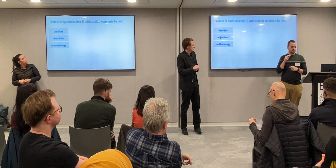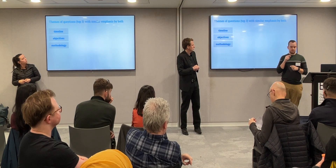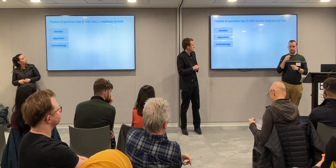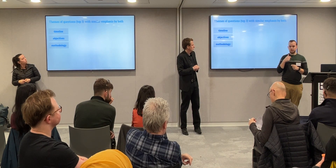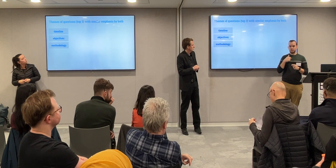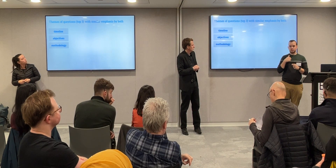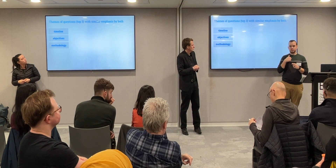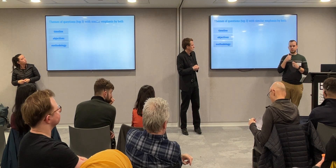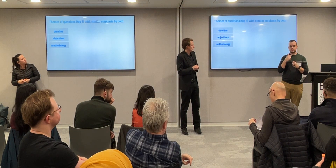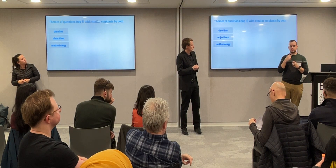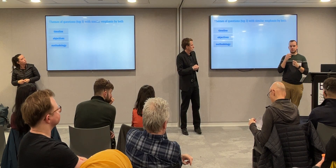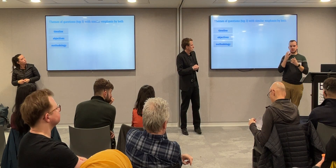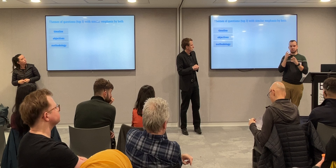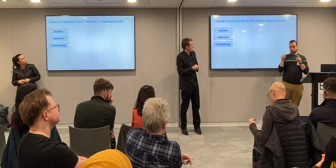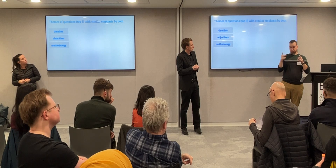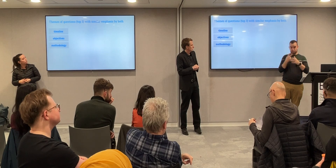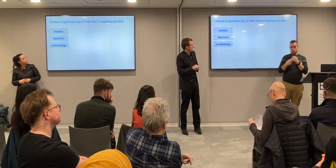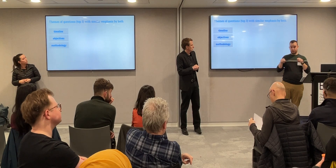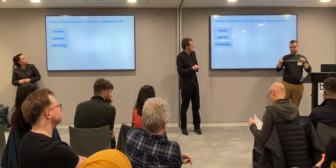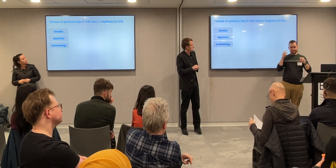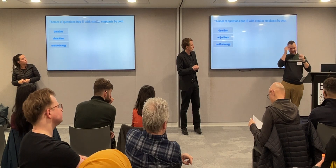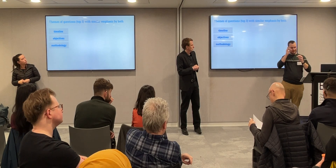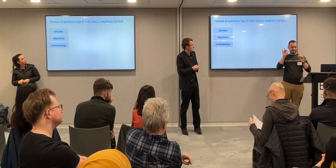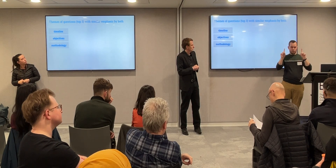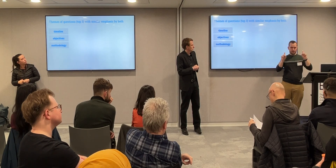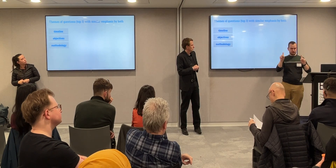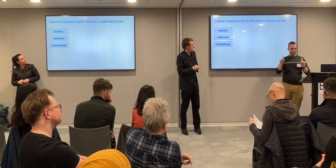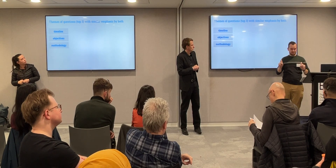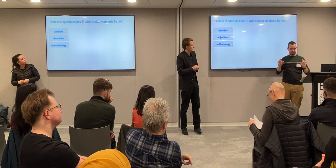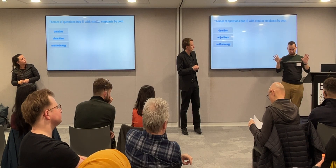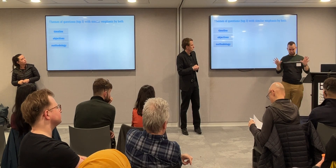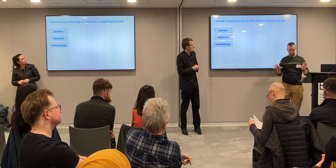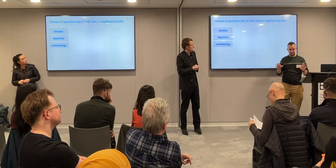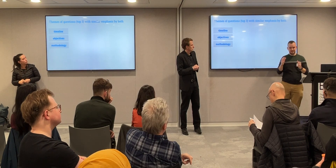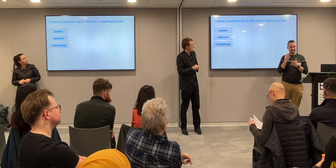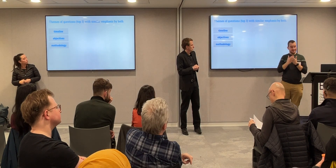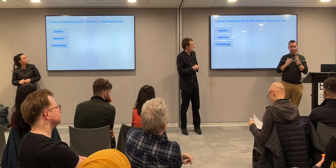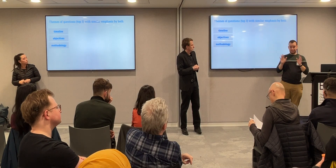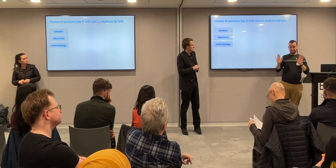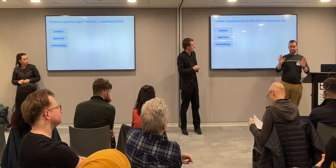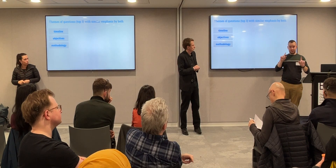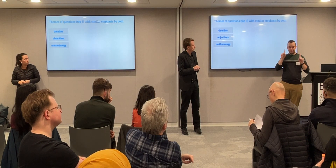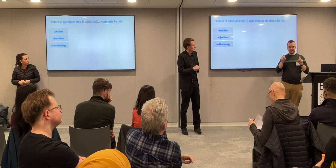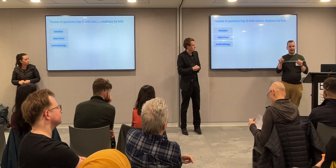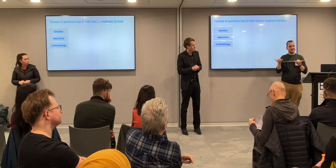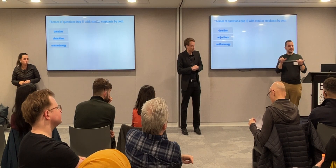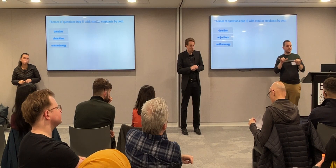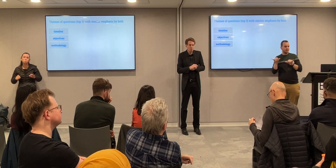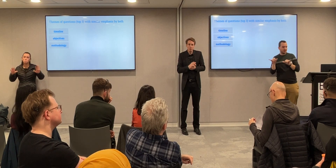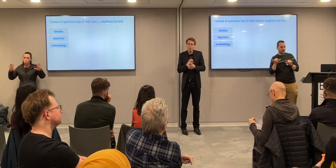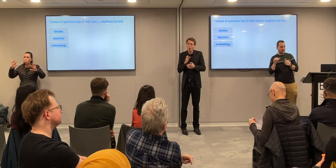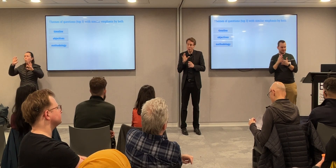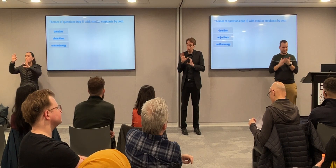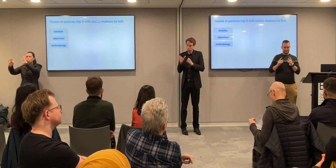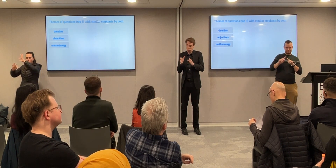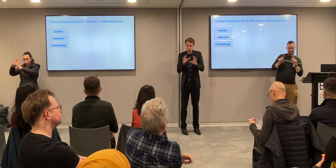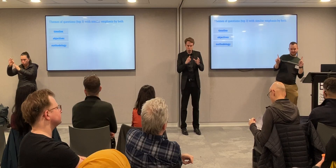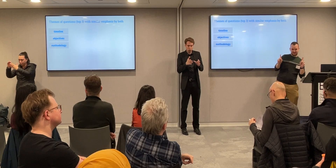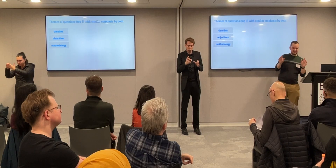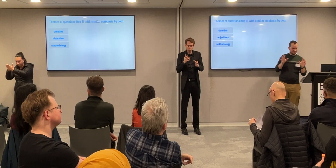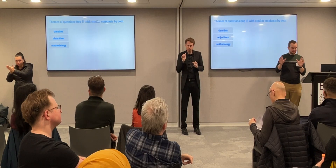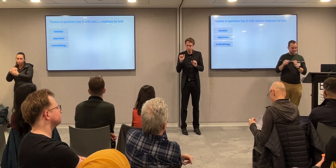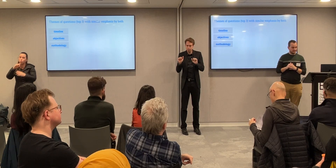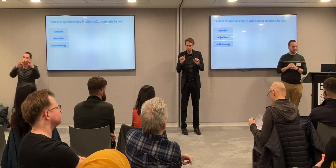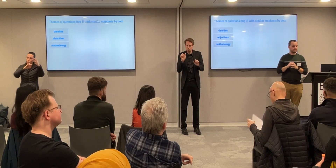So we had both groups think of their questions, and we noticed that some